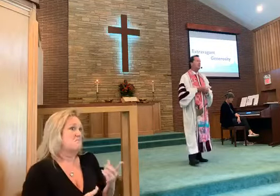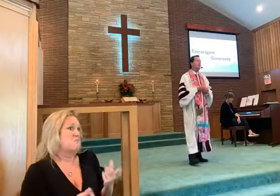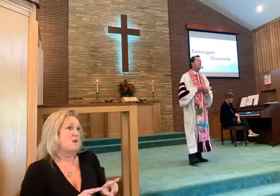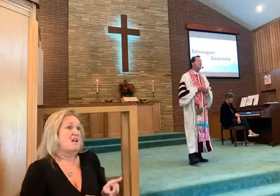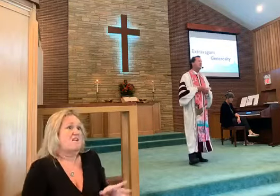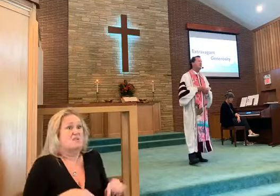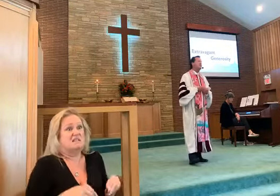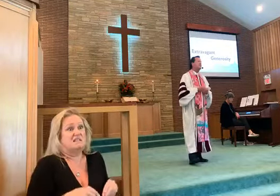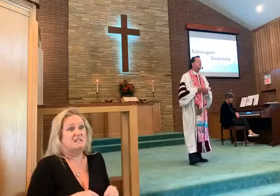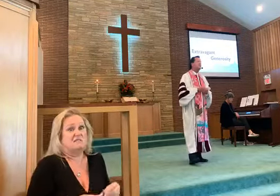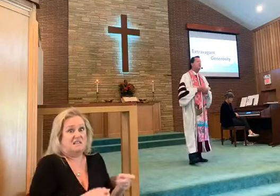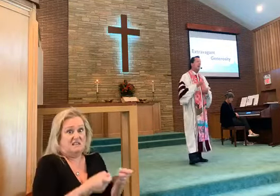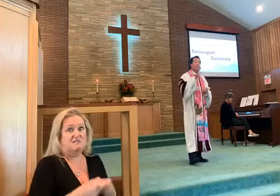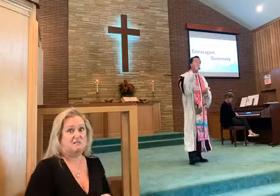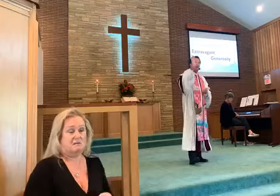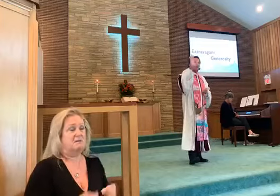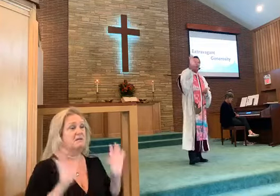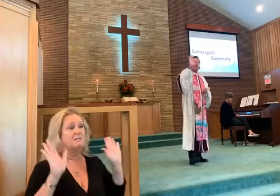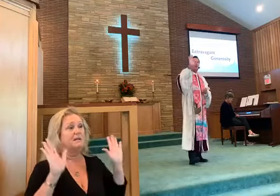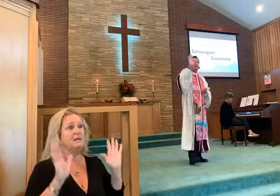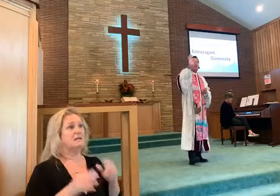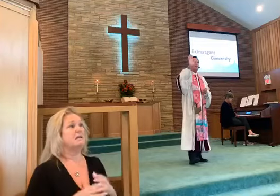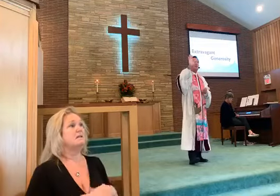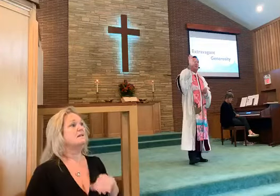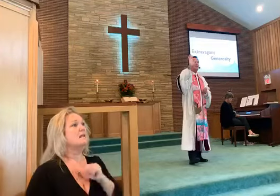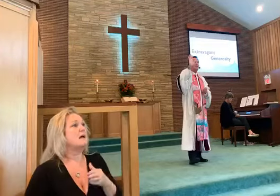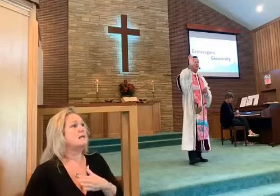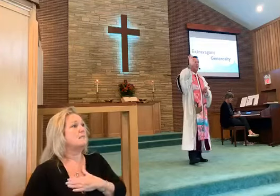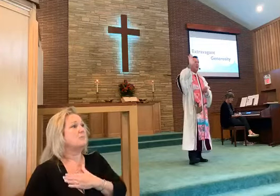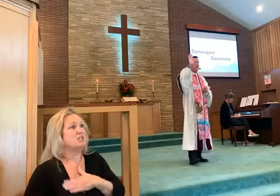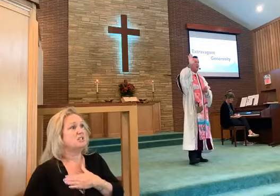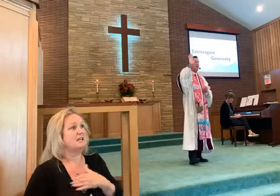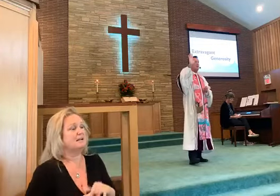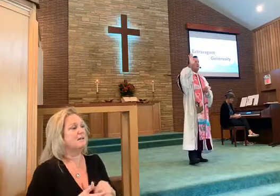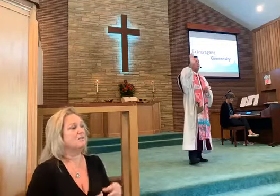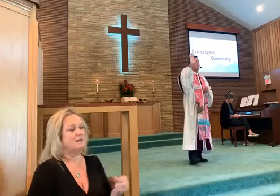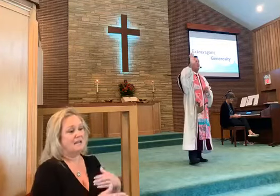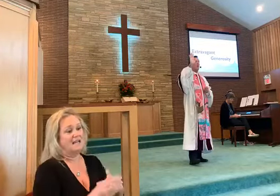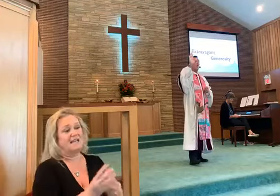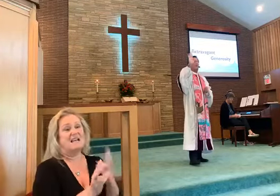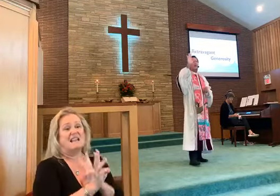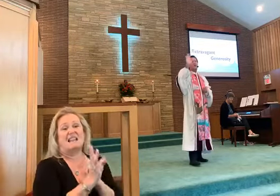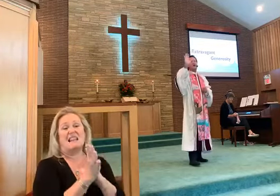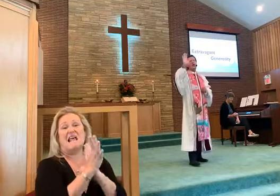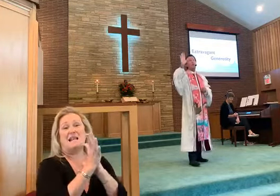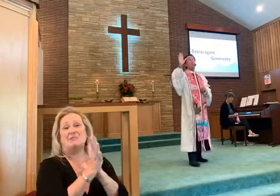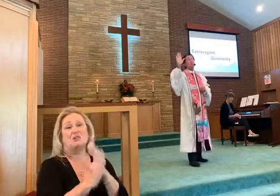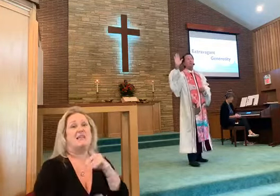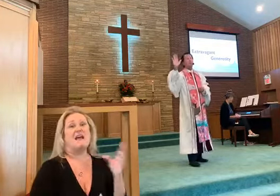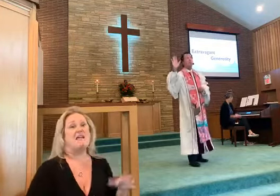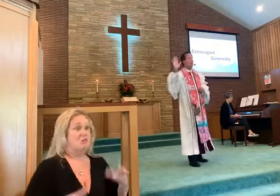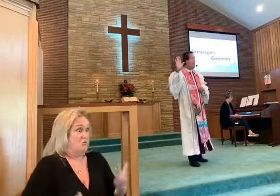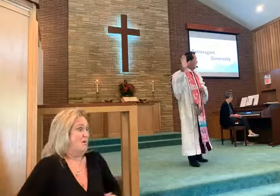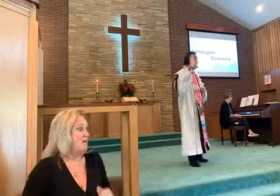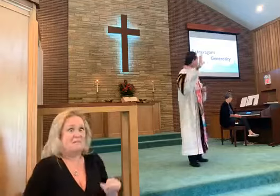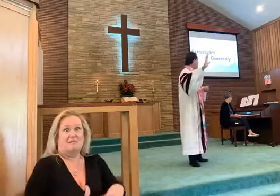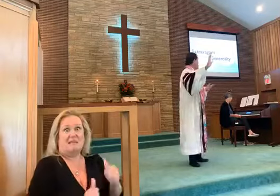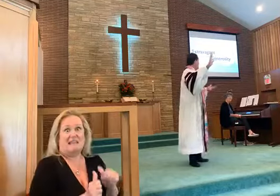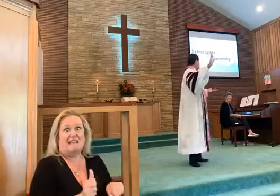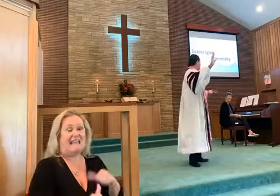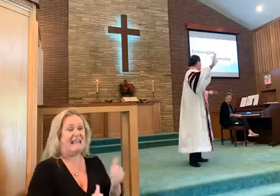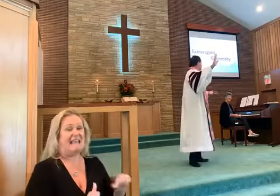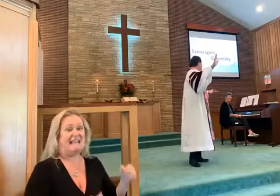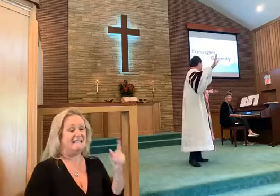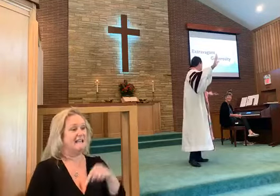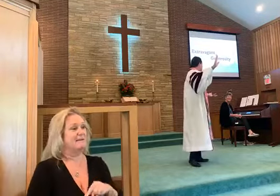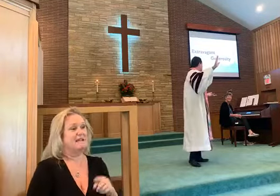any generous gifts. Not to say I don't appreciate them, and if you want to line up to do that, I would welcome that anytime. And I don't want to